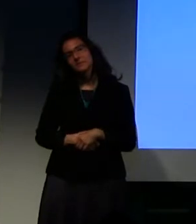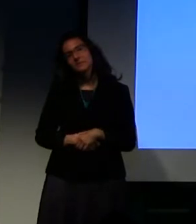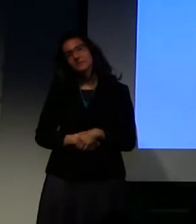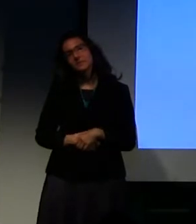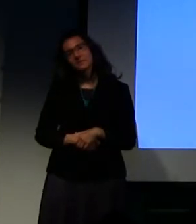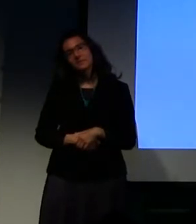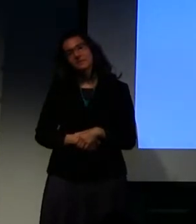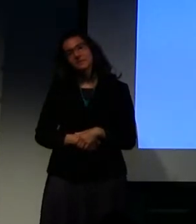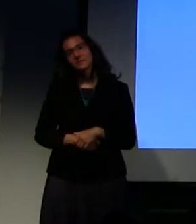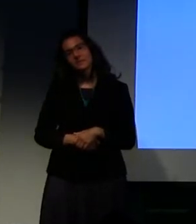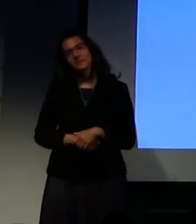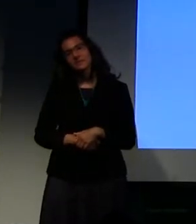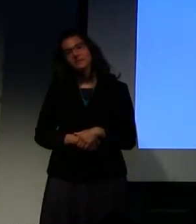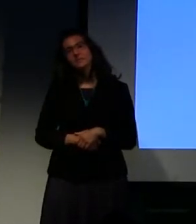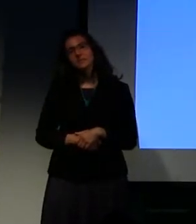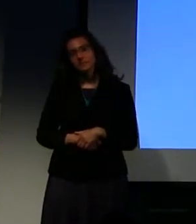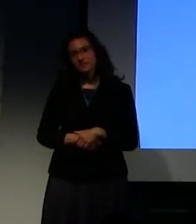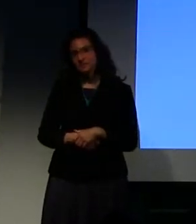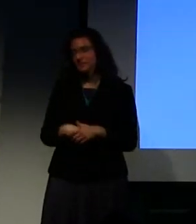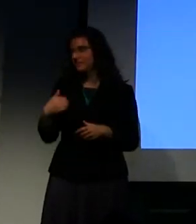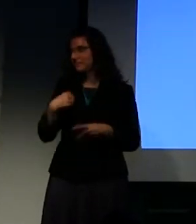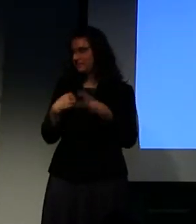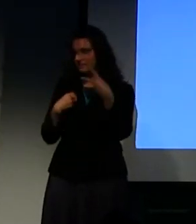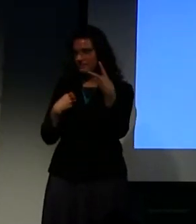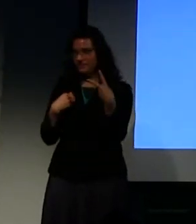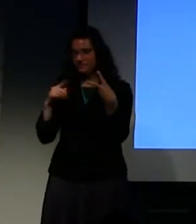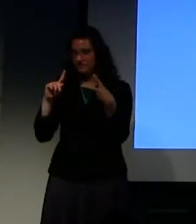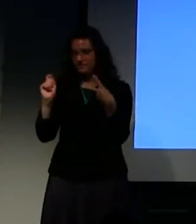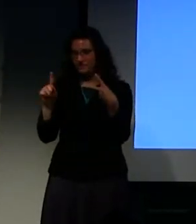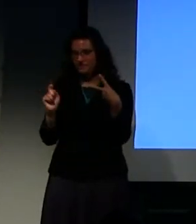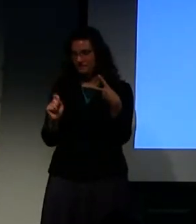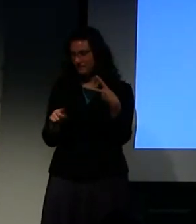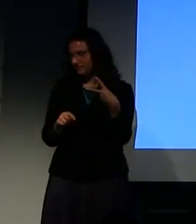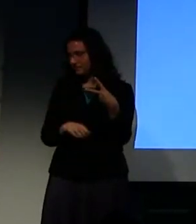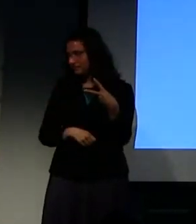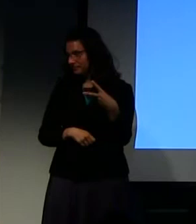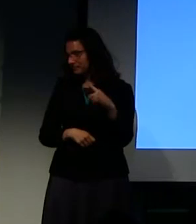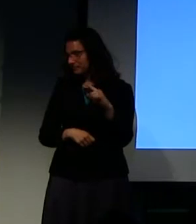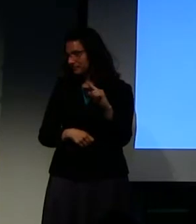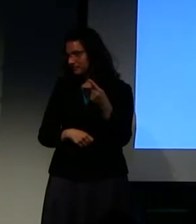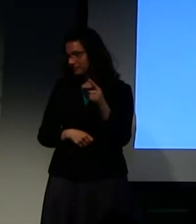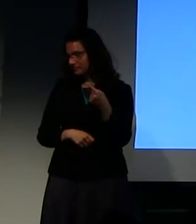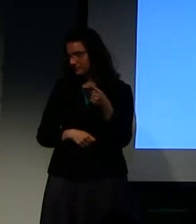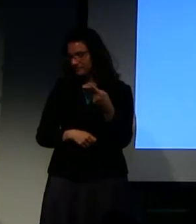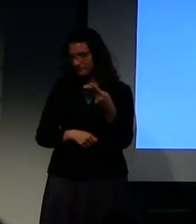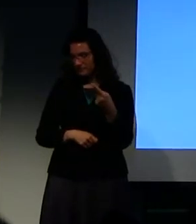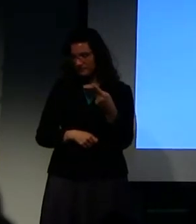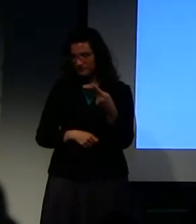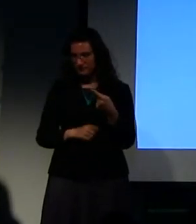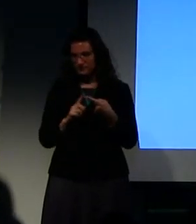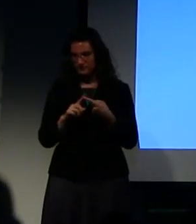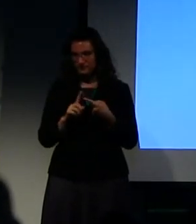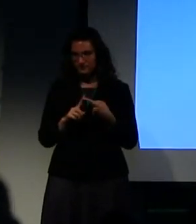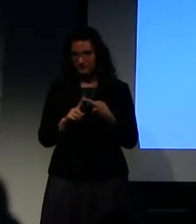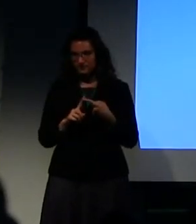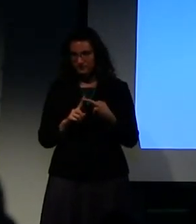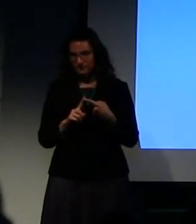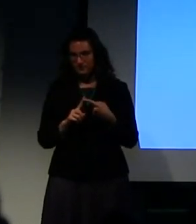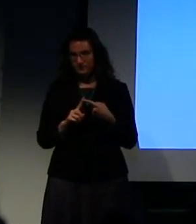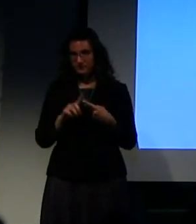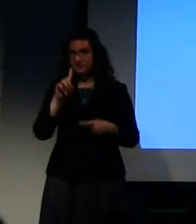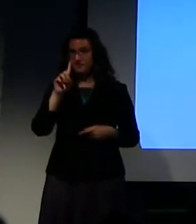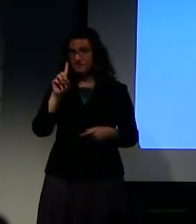I have two questions. First question is, as a disabled